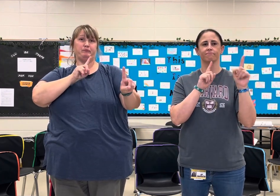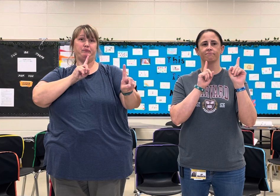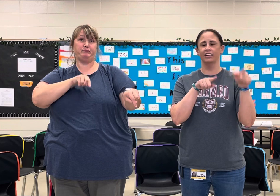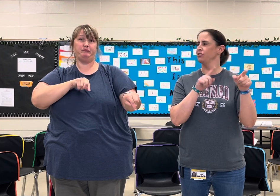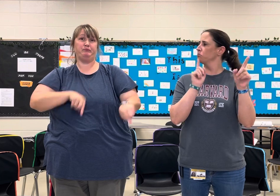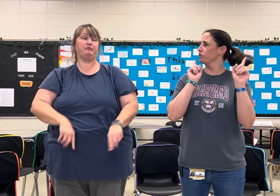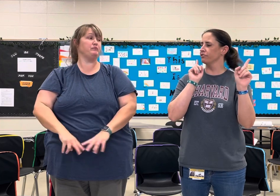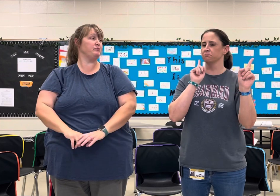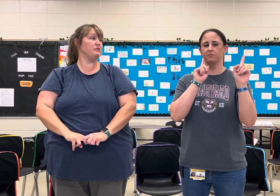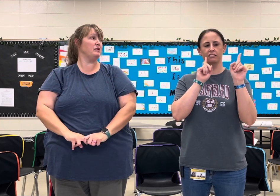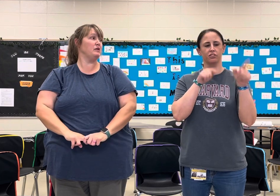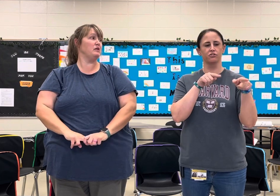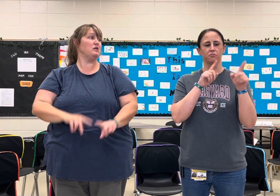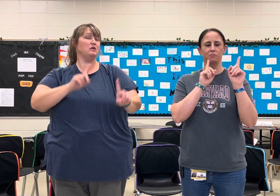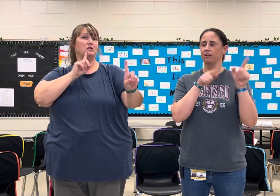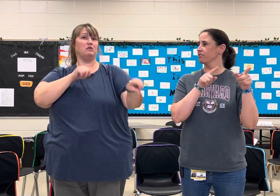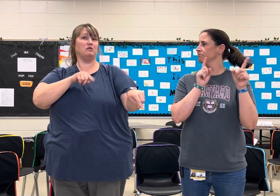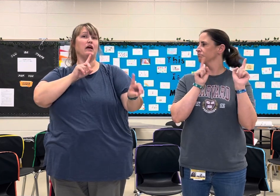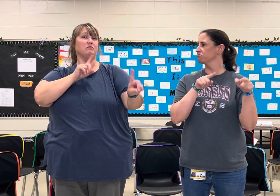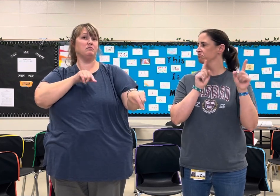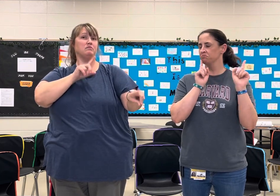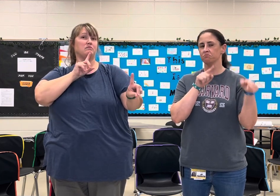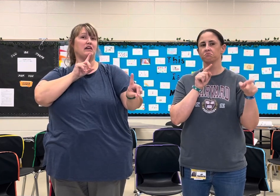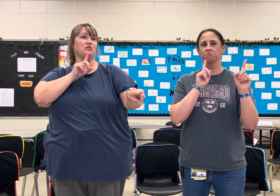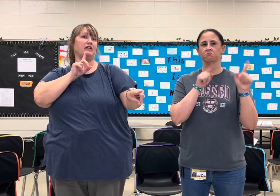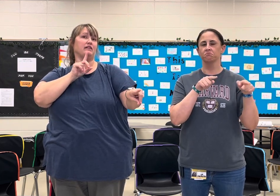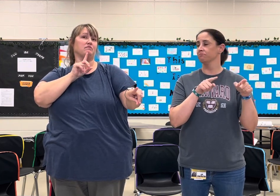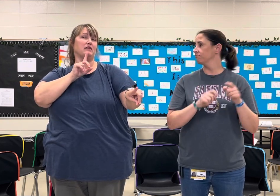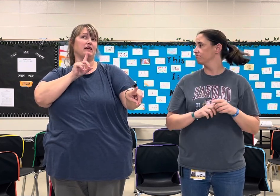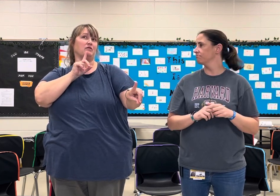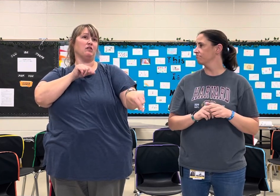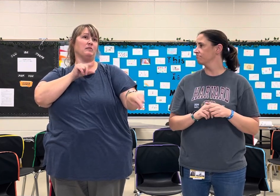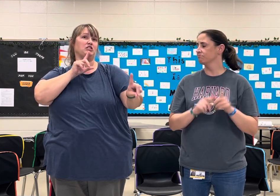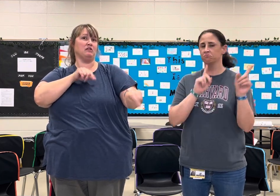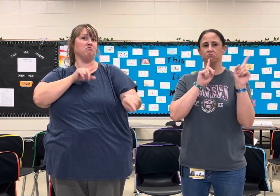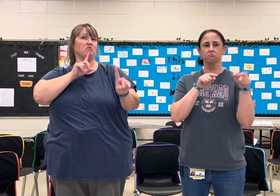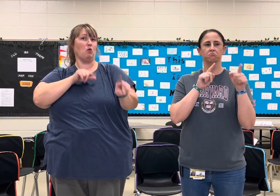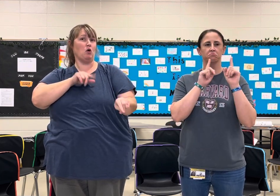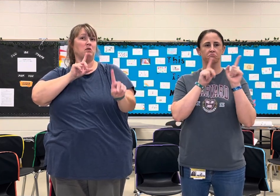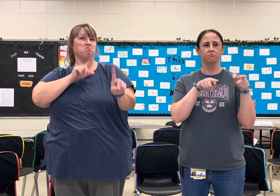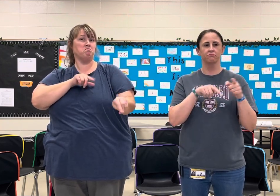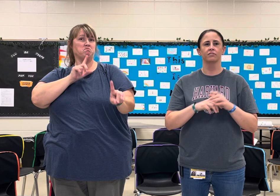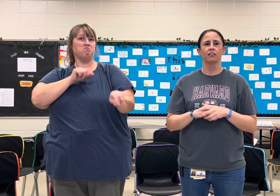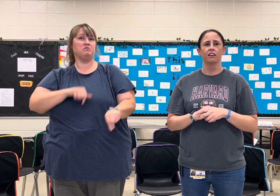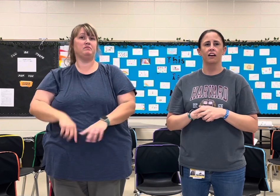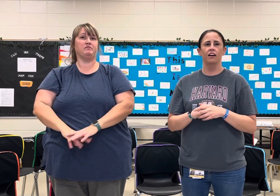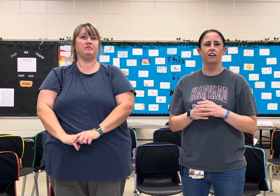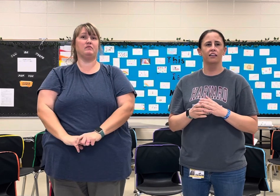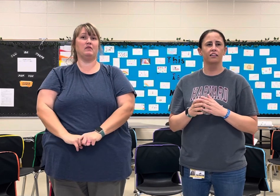I do it more from like closer to my mouth. Yeah, I do it like, I guess right under my chin. Order.